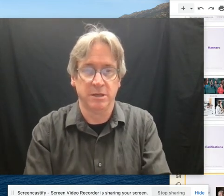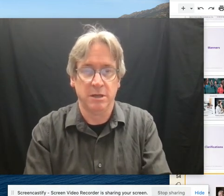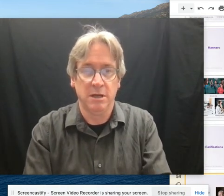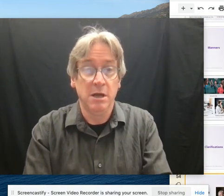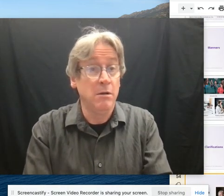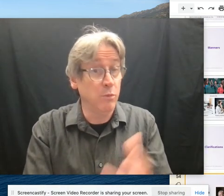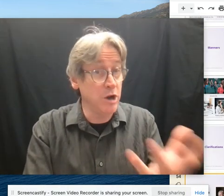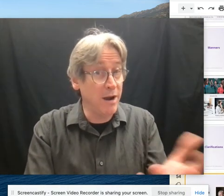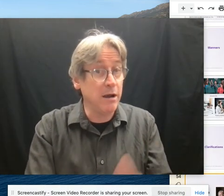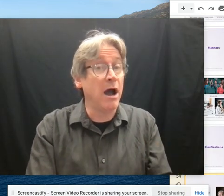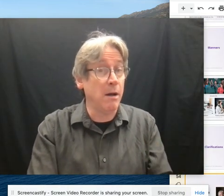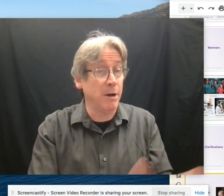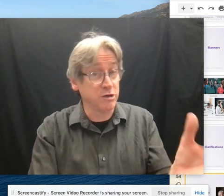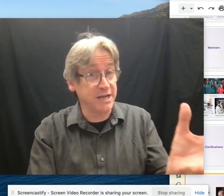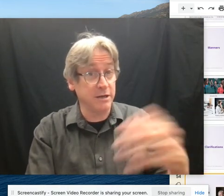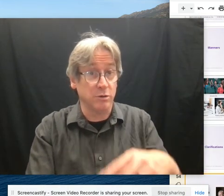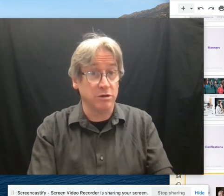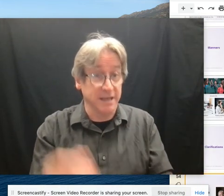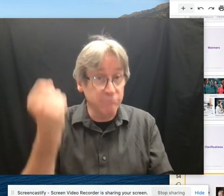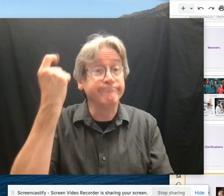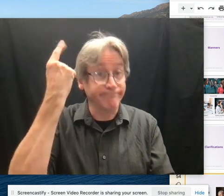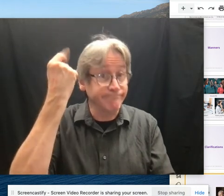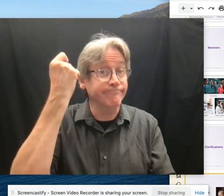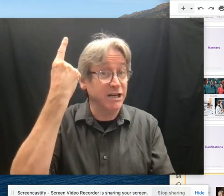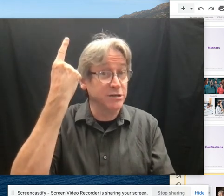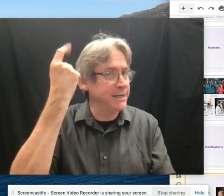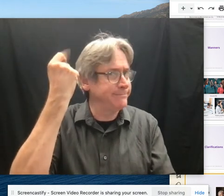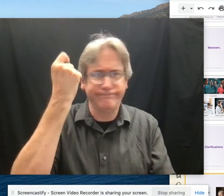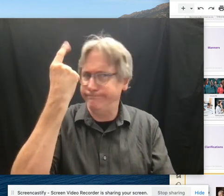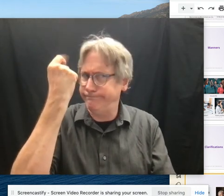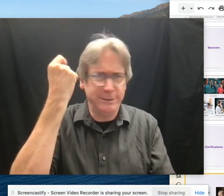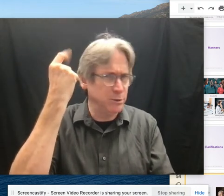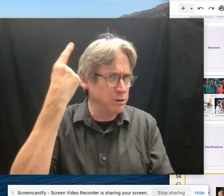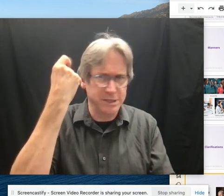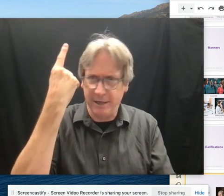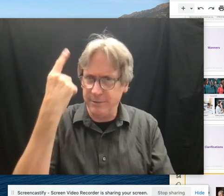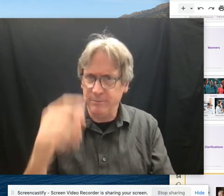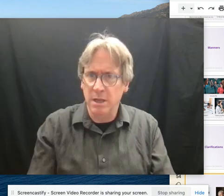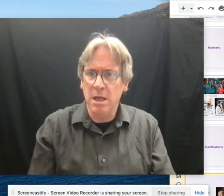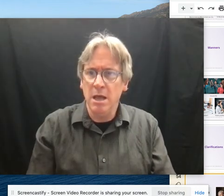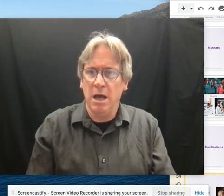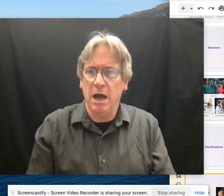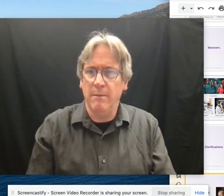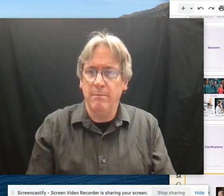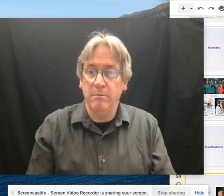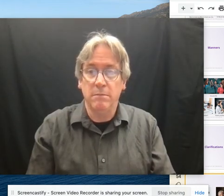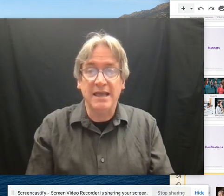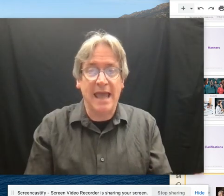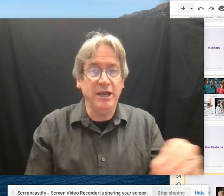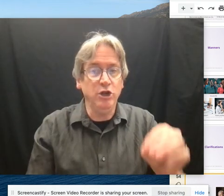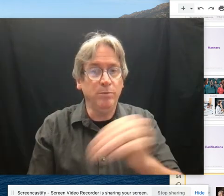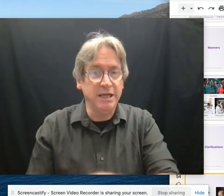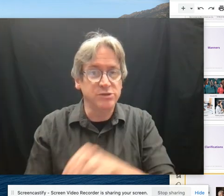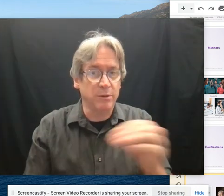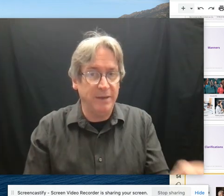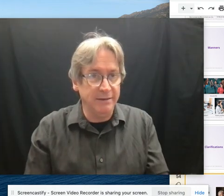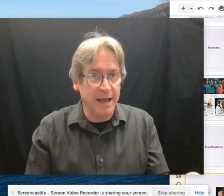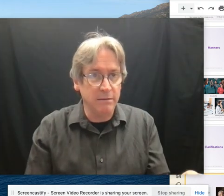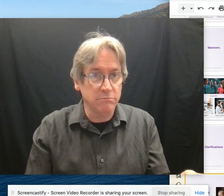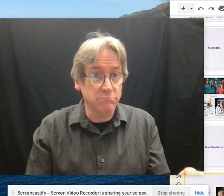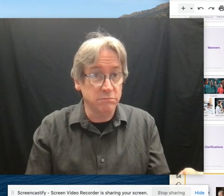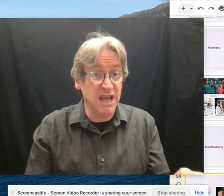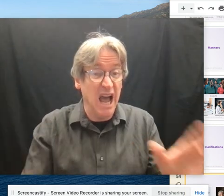Clarifications. We know what understand and don't understand. Understand, don't understand. Can you please